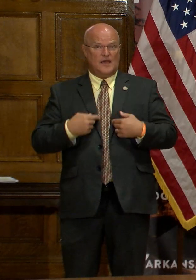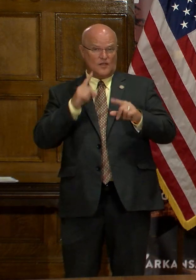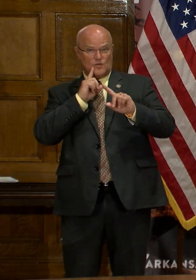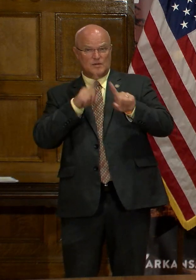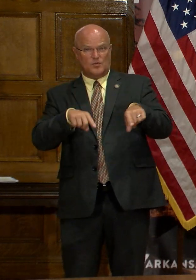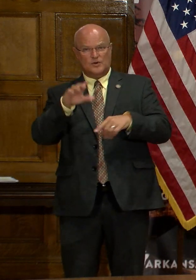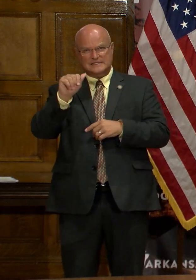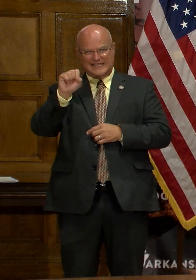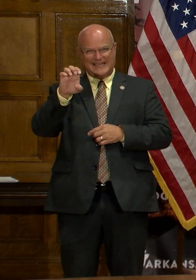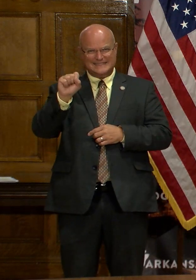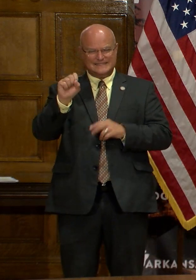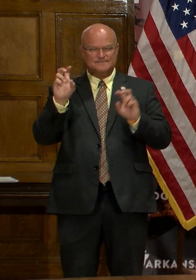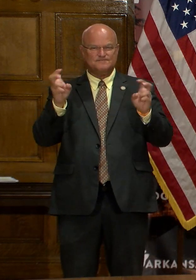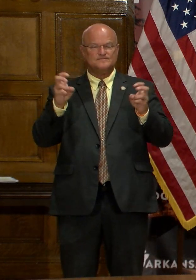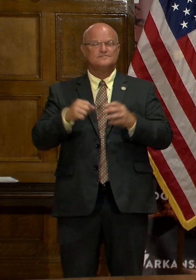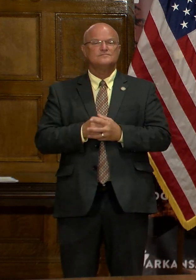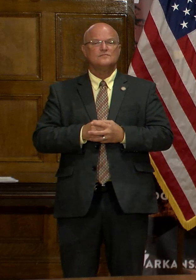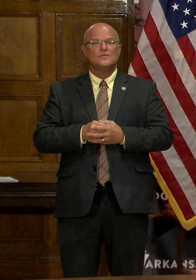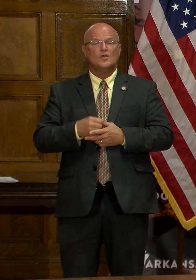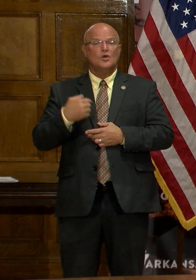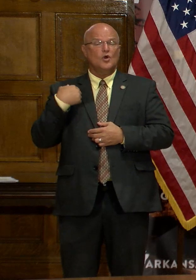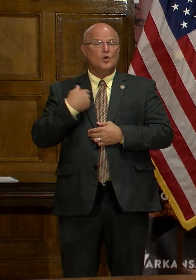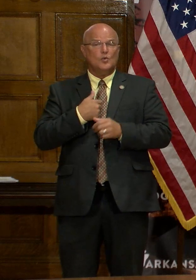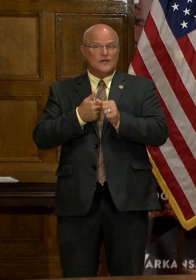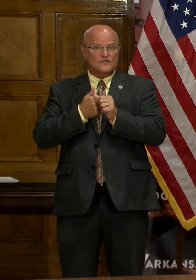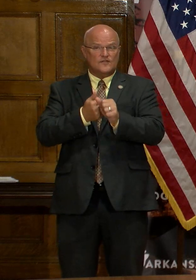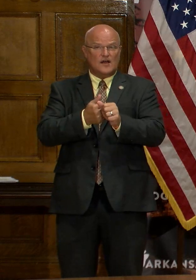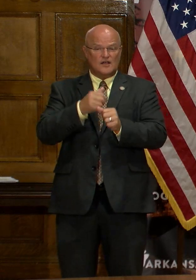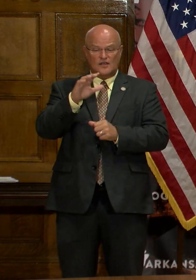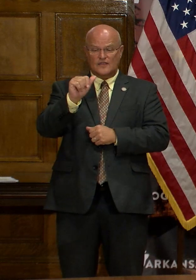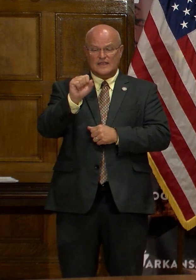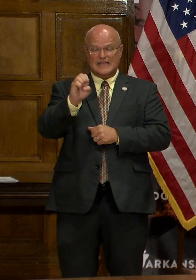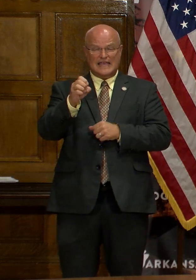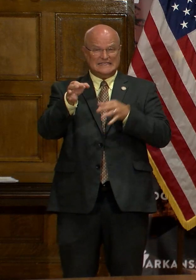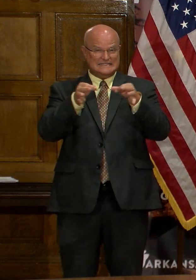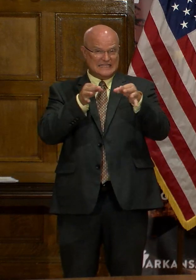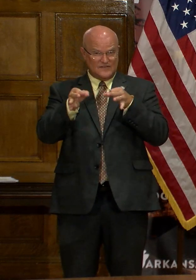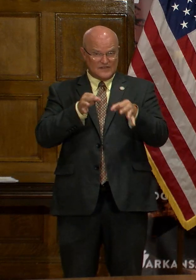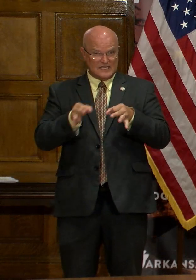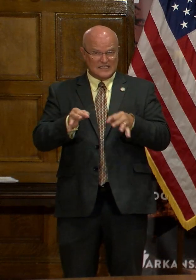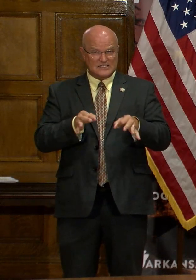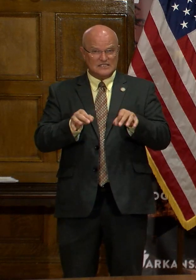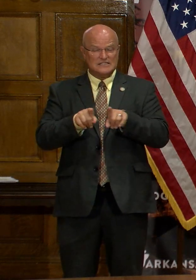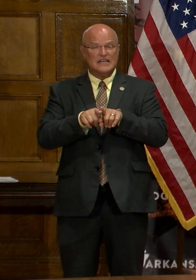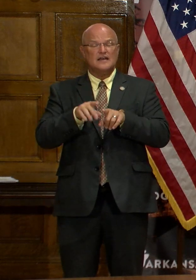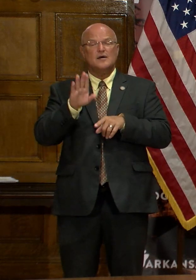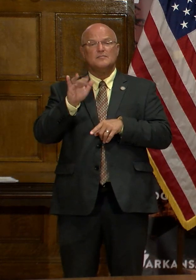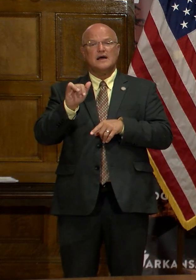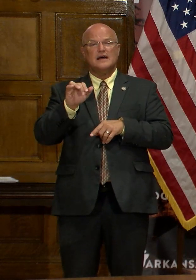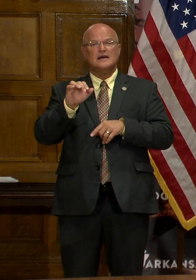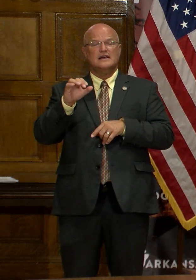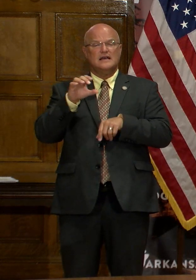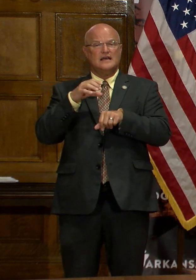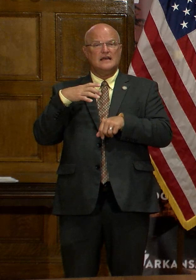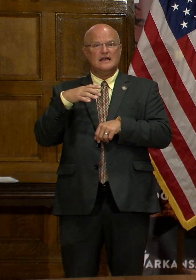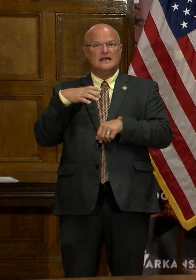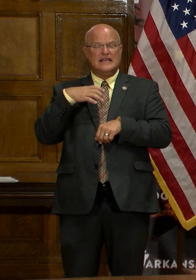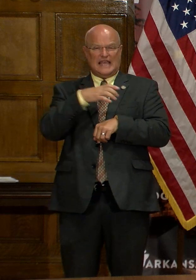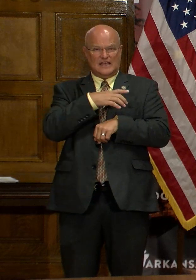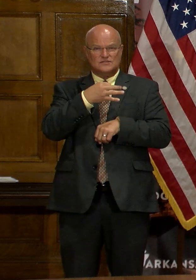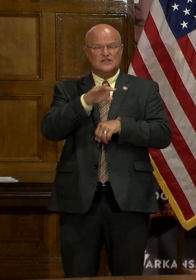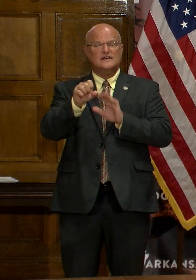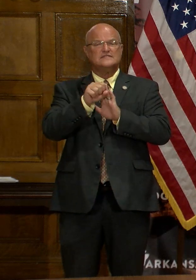reports cases. We follow the case definitions as defined by the Council of State